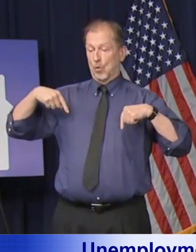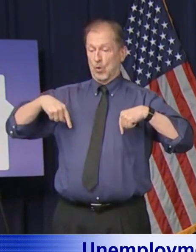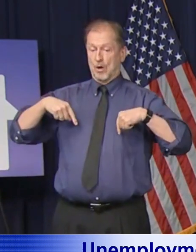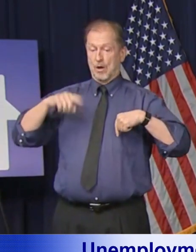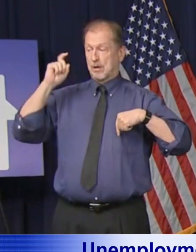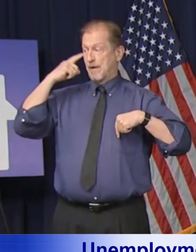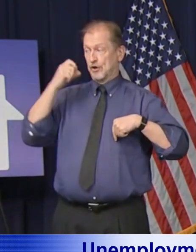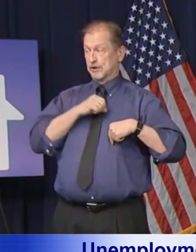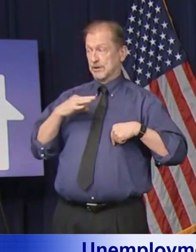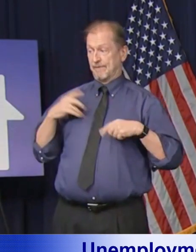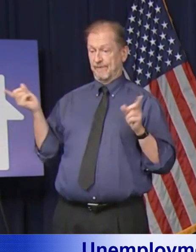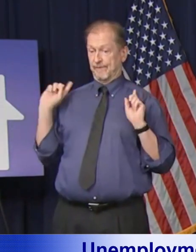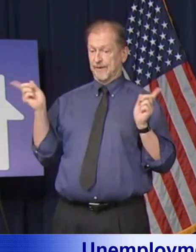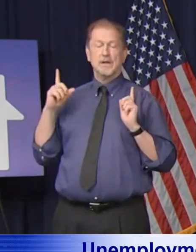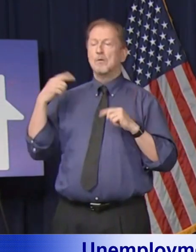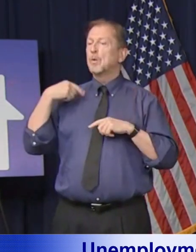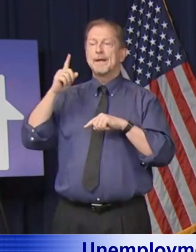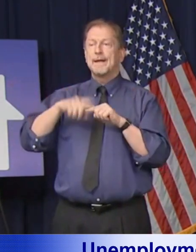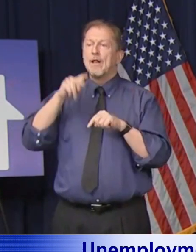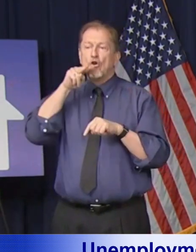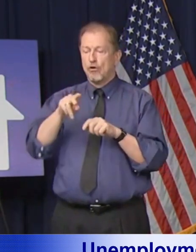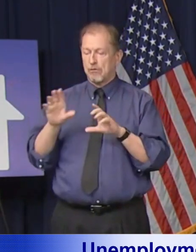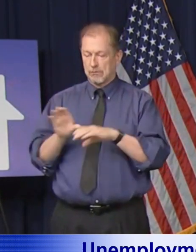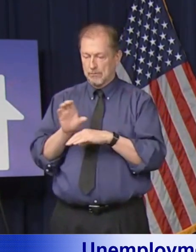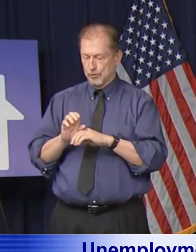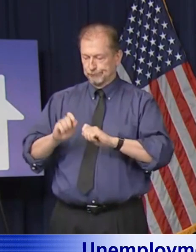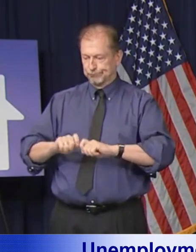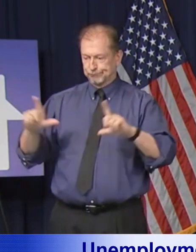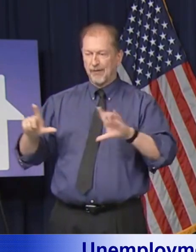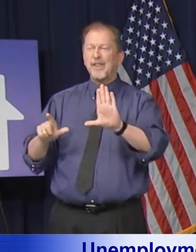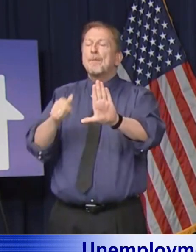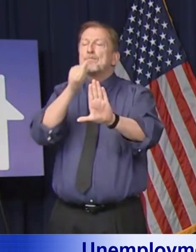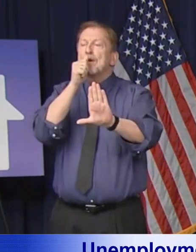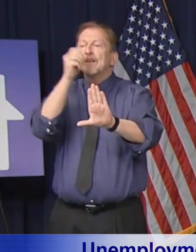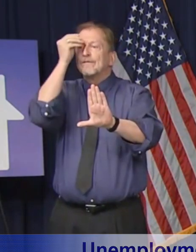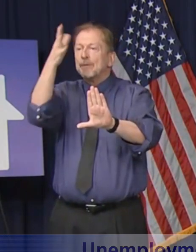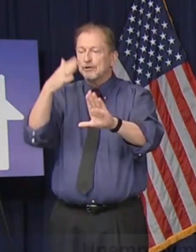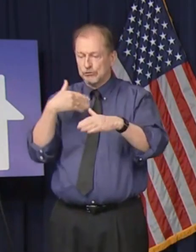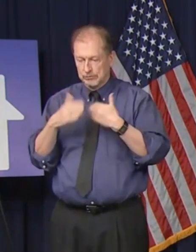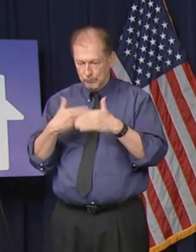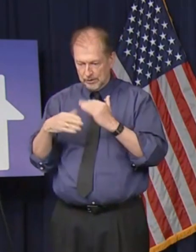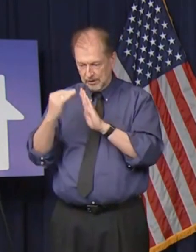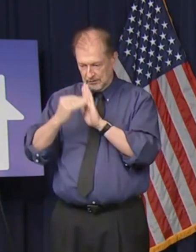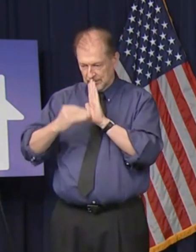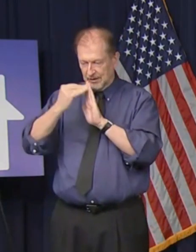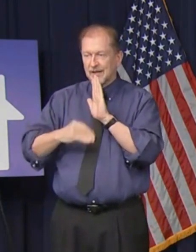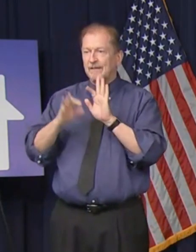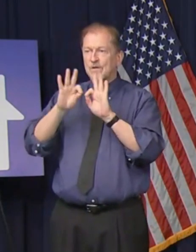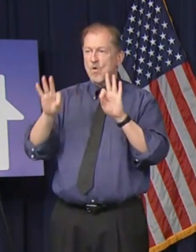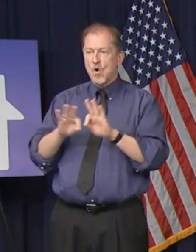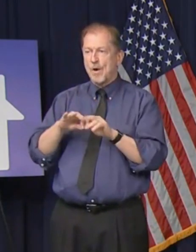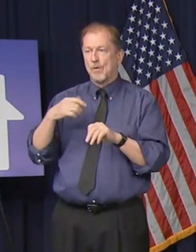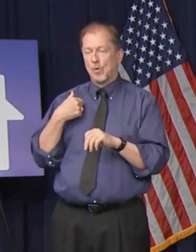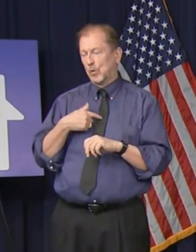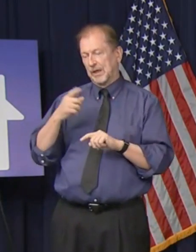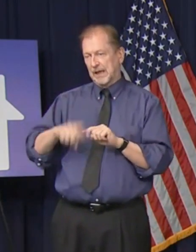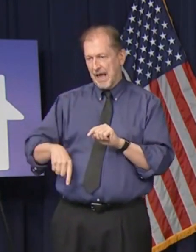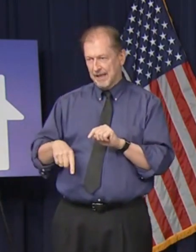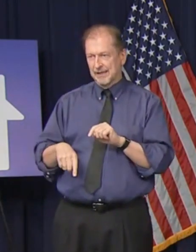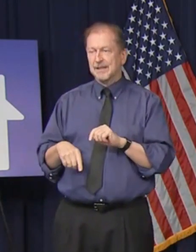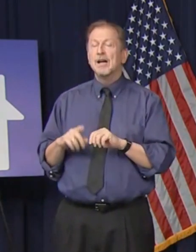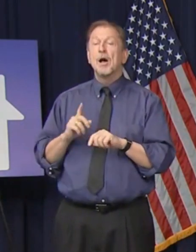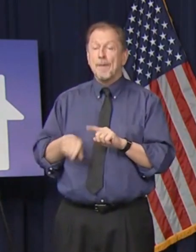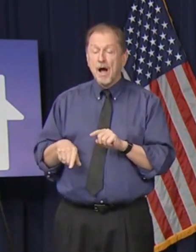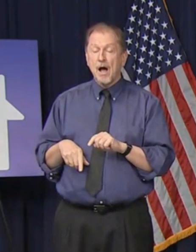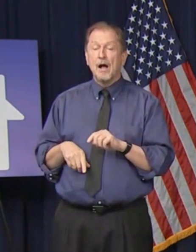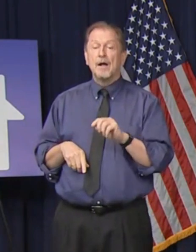information at the governor's office, right? We can't process for them. And so, so we have limited ability to really do anything